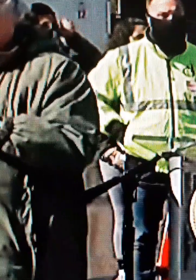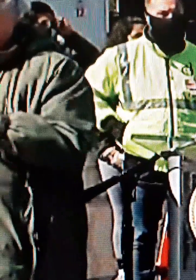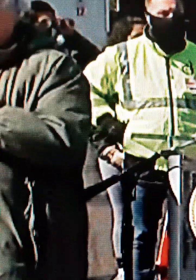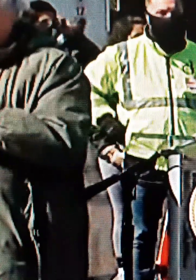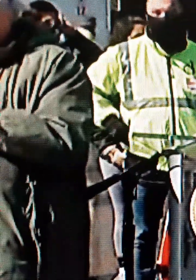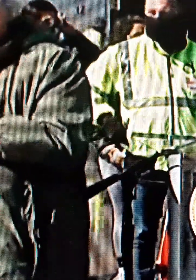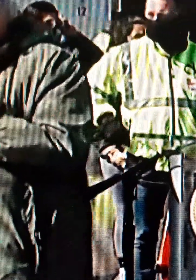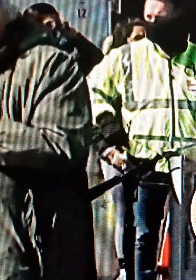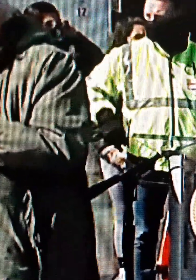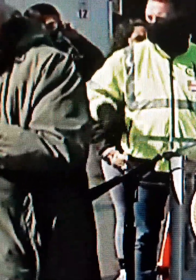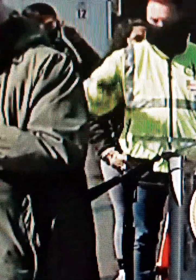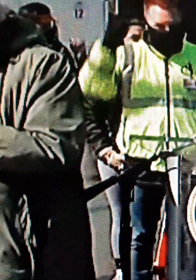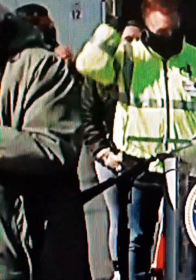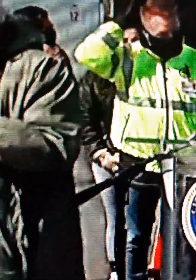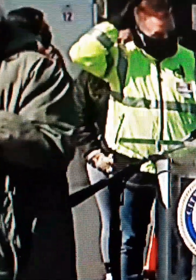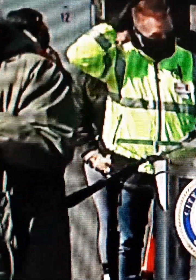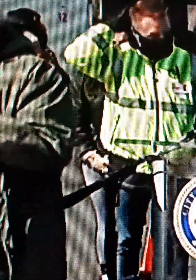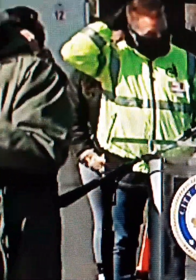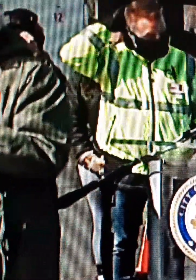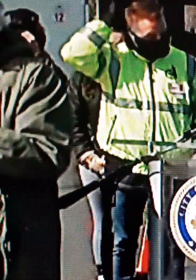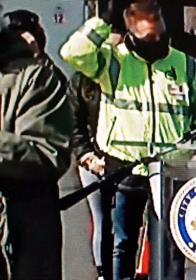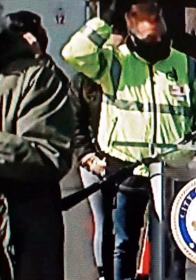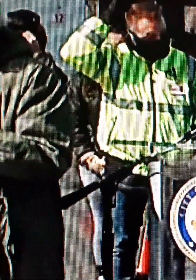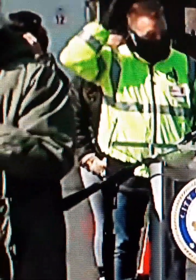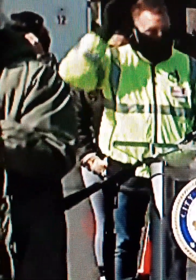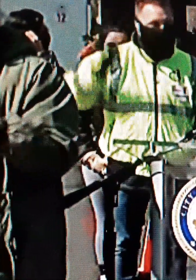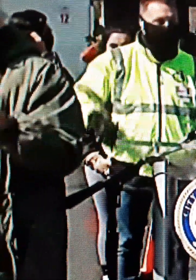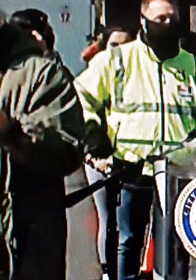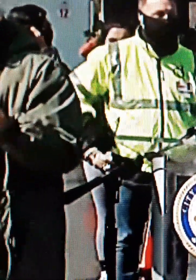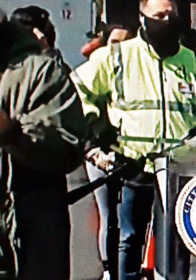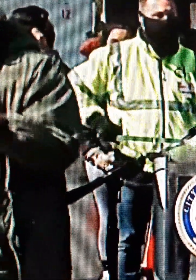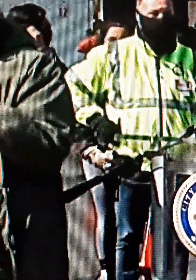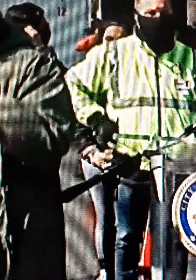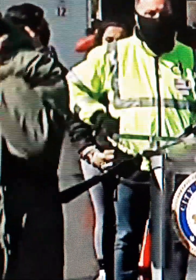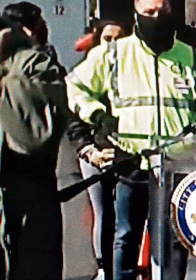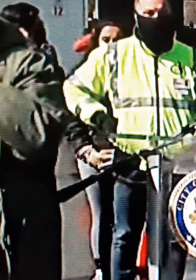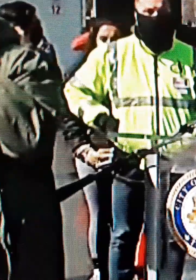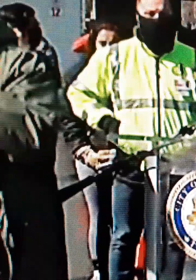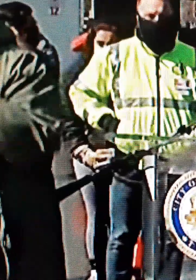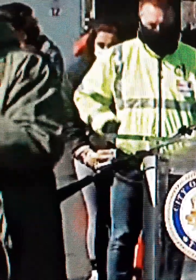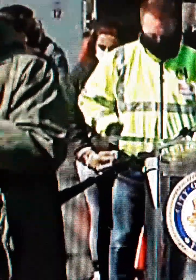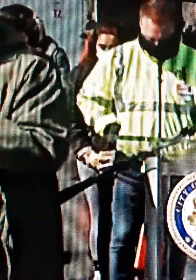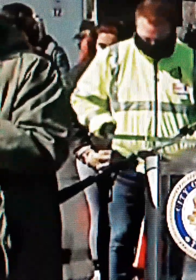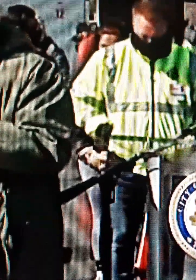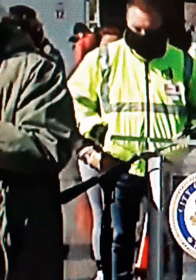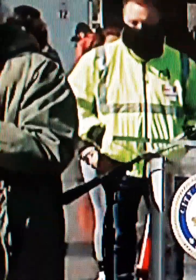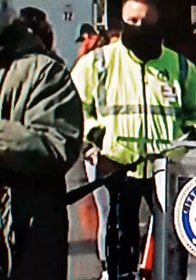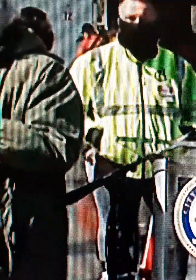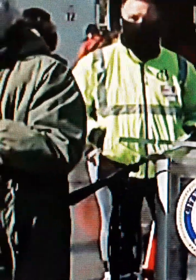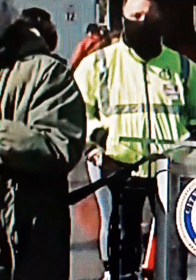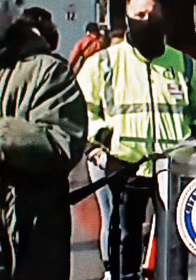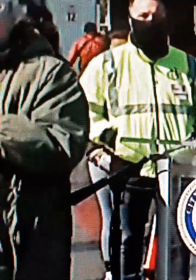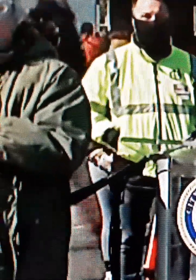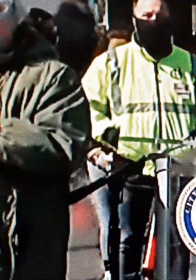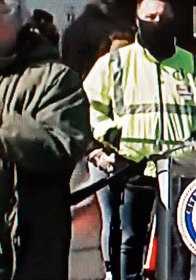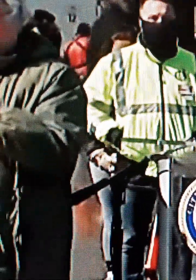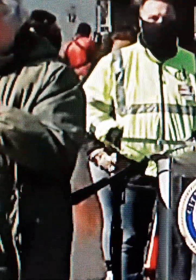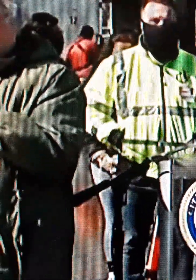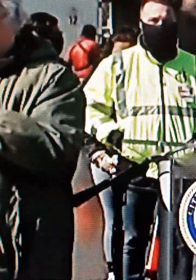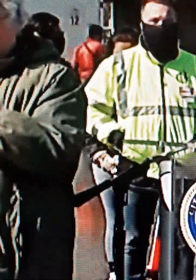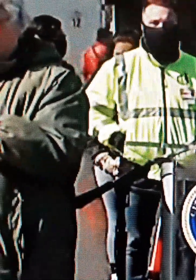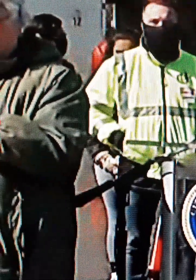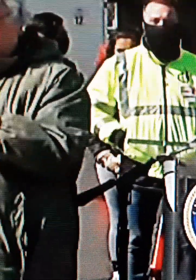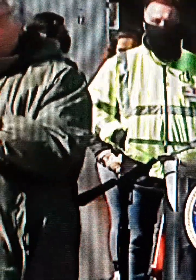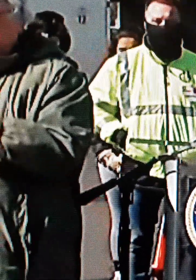consumption, to drink, to brush your teeth, to wash your face, that you boil that water before you use it. Bring it to a